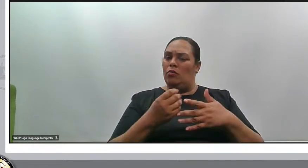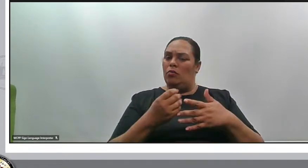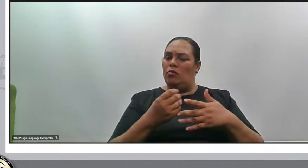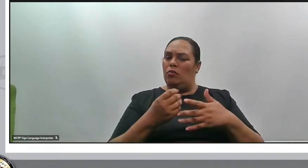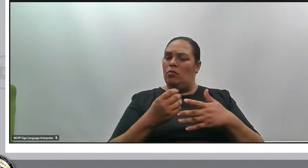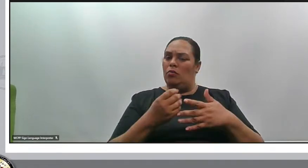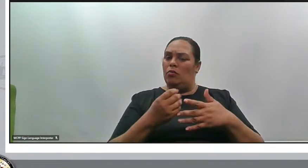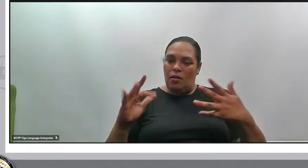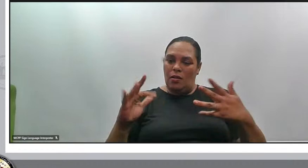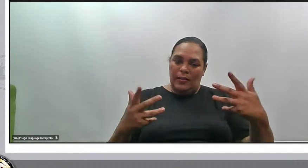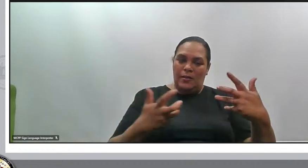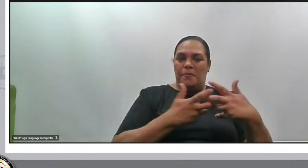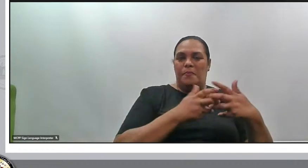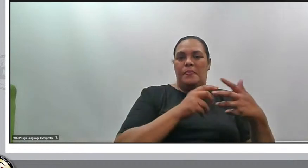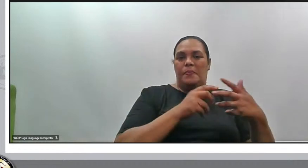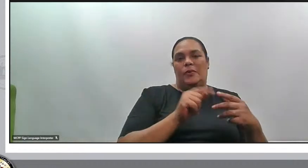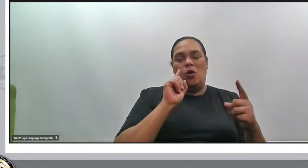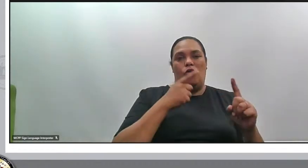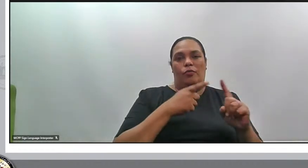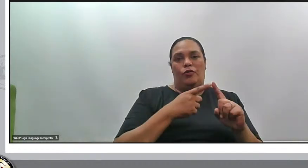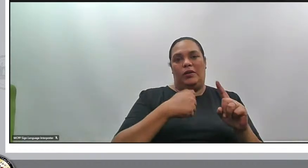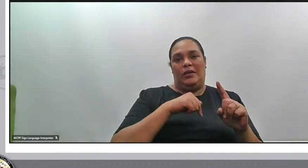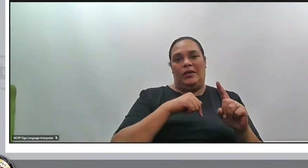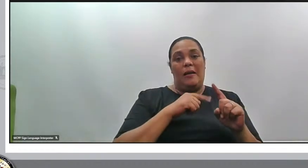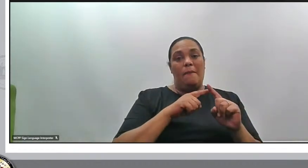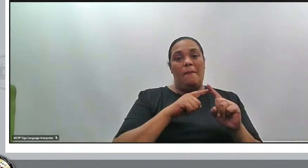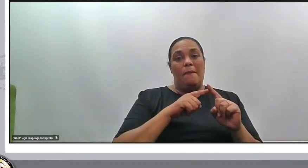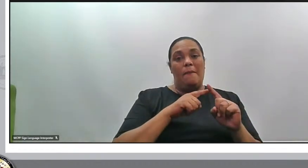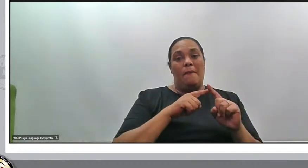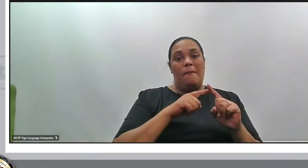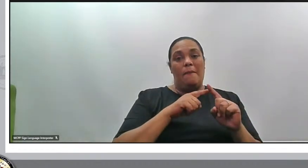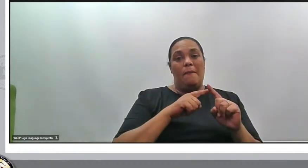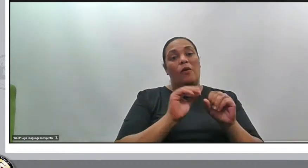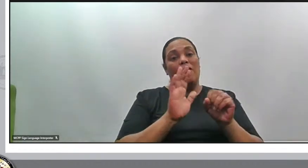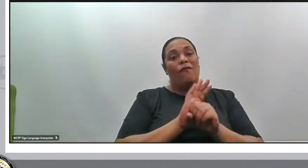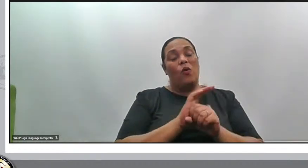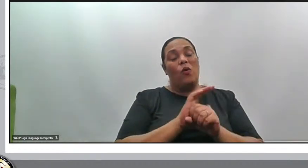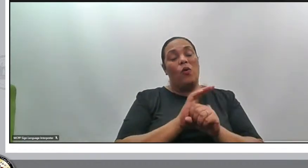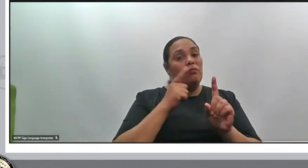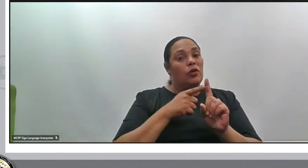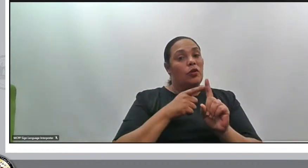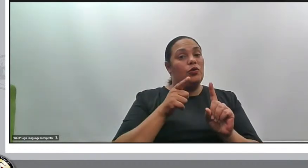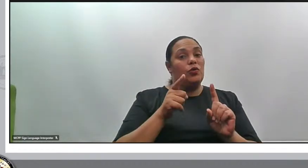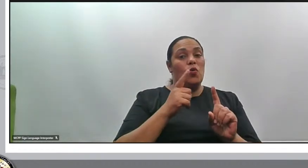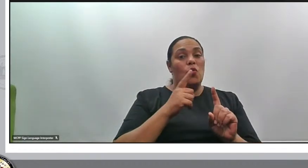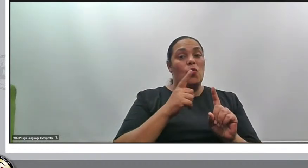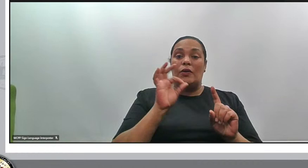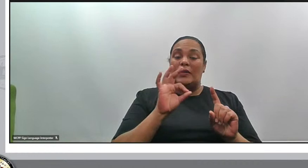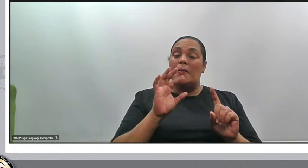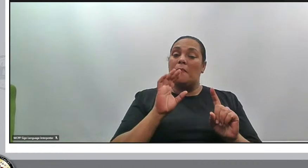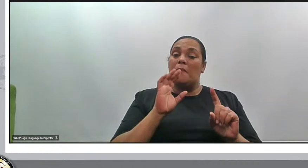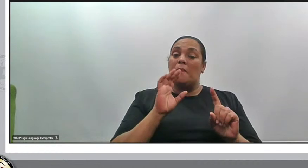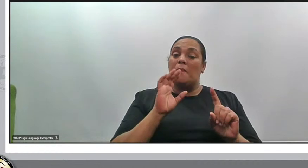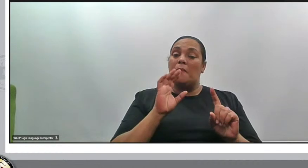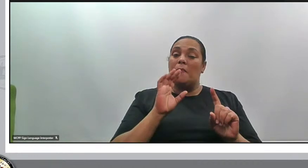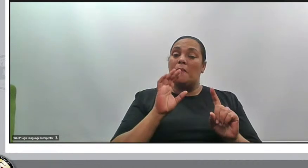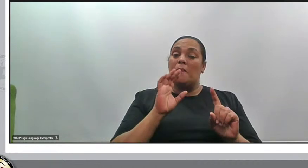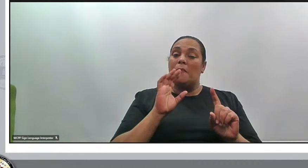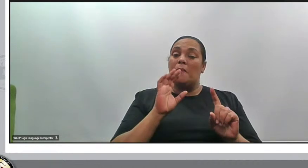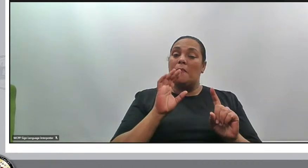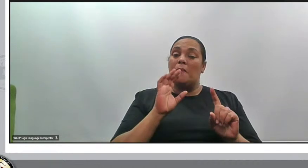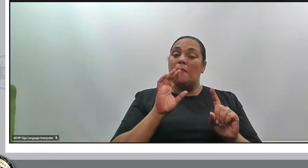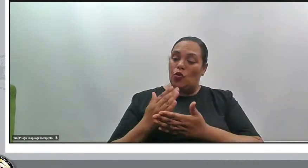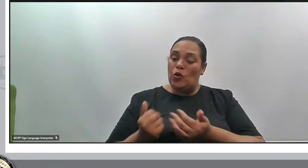that specific objective. In that entire objective, which you are 100% correct, we share with Parliamentary Support